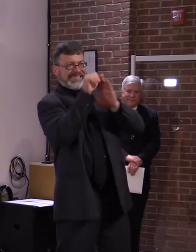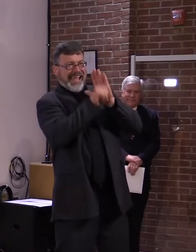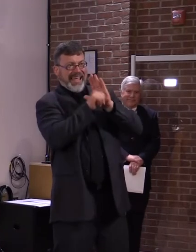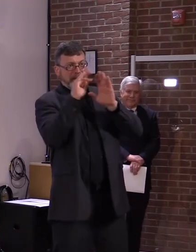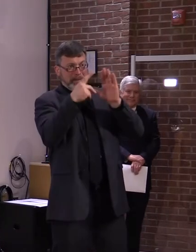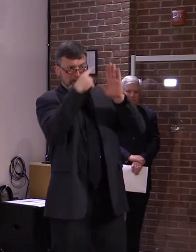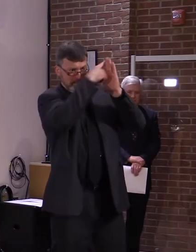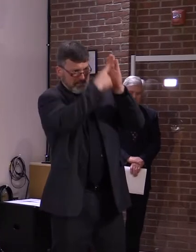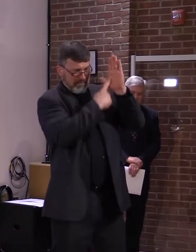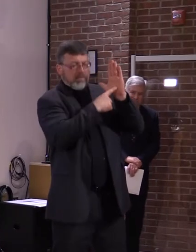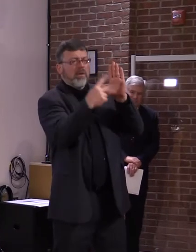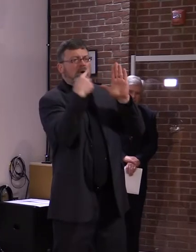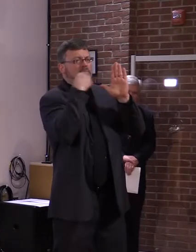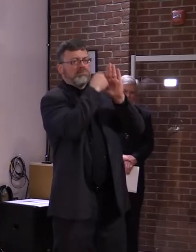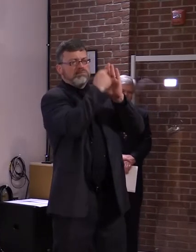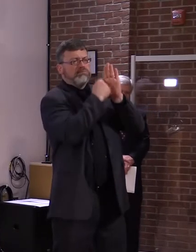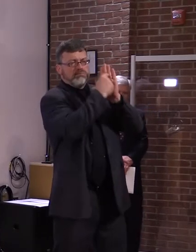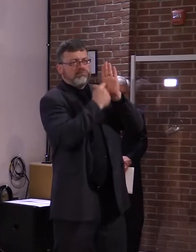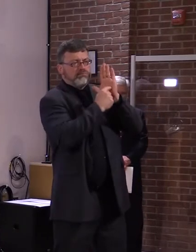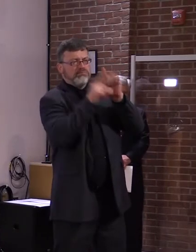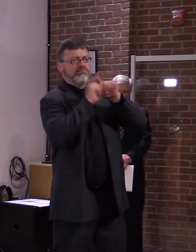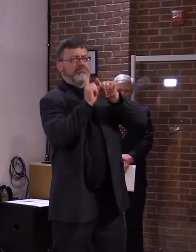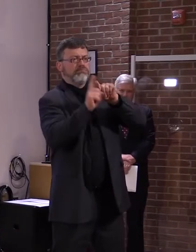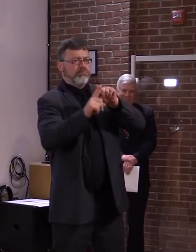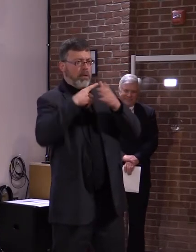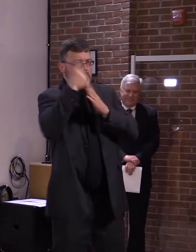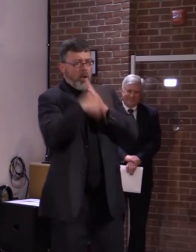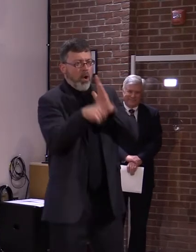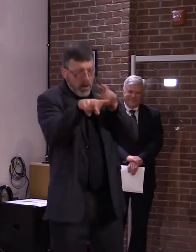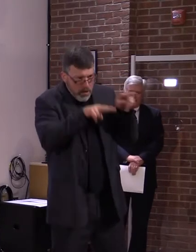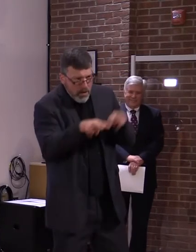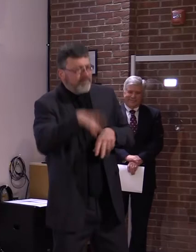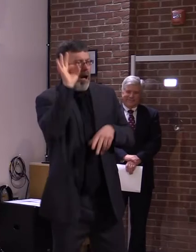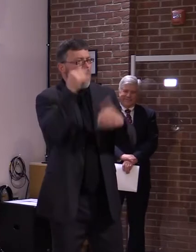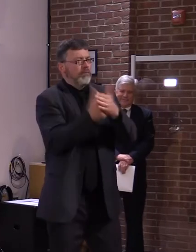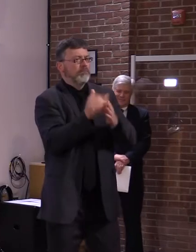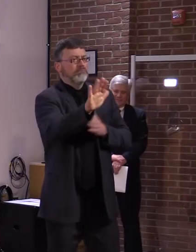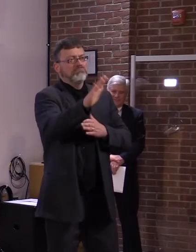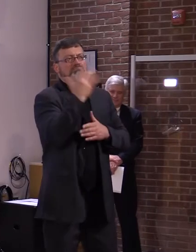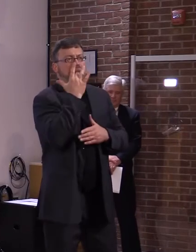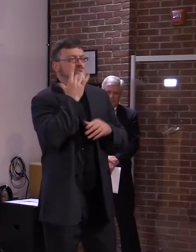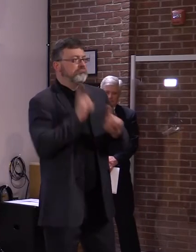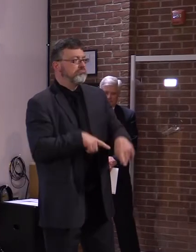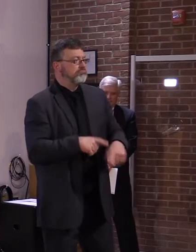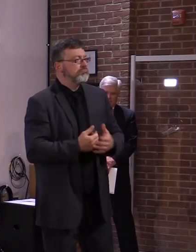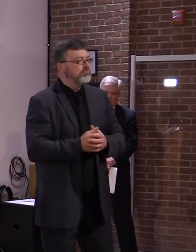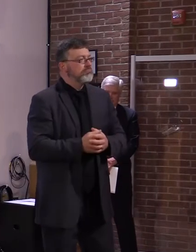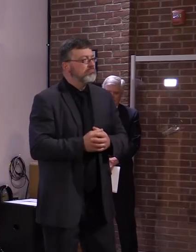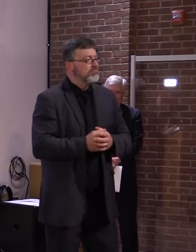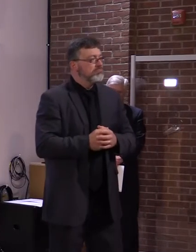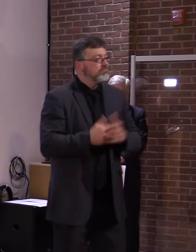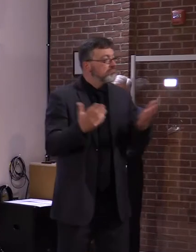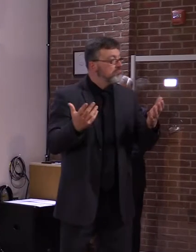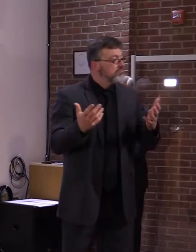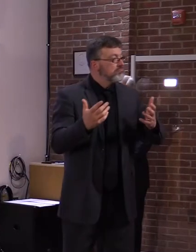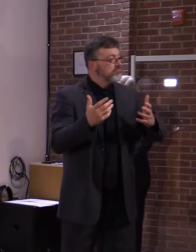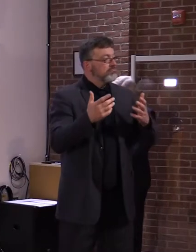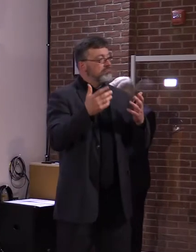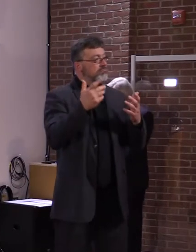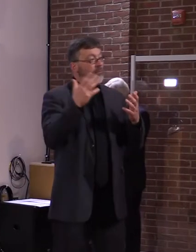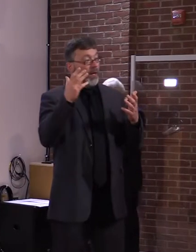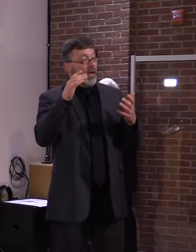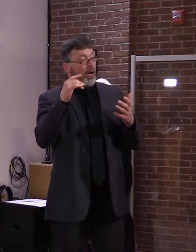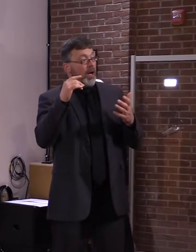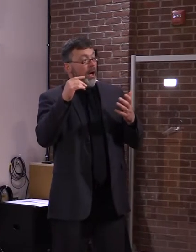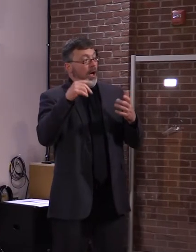who are looking for options, and when they go to the map or they go to the list of the grant-funded programs and they don't see something that meets their needs, there's